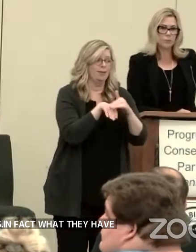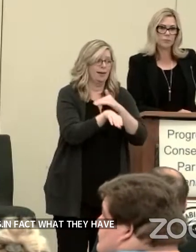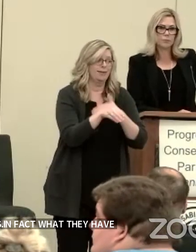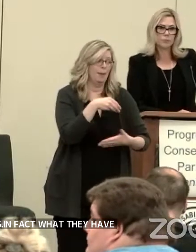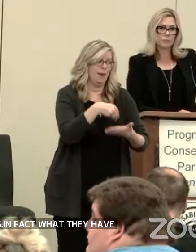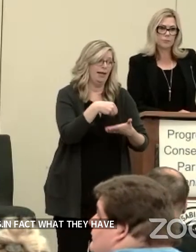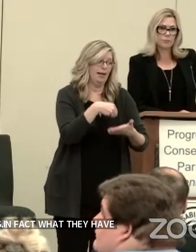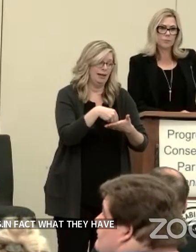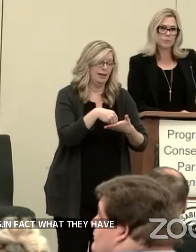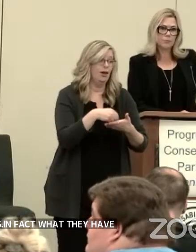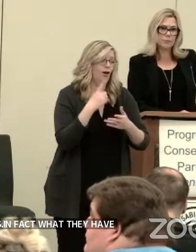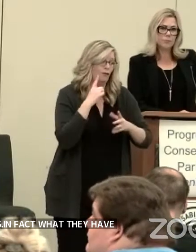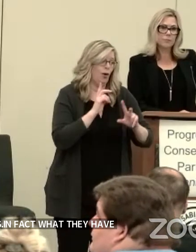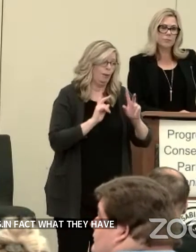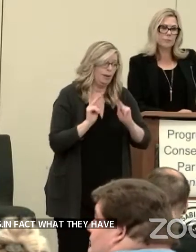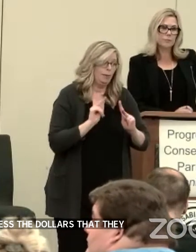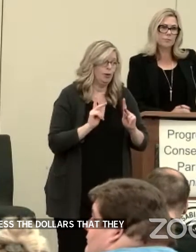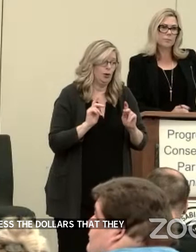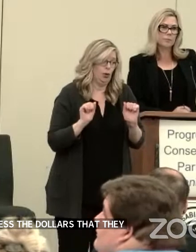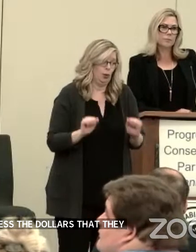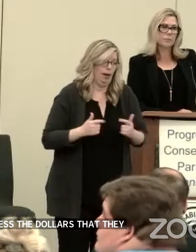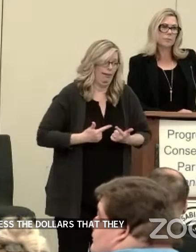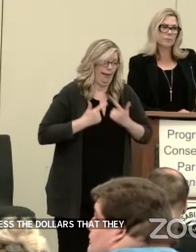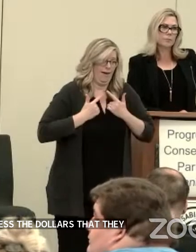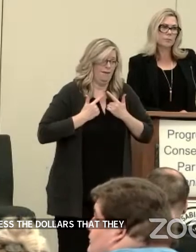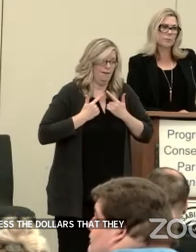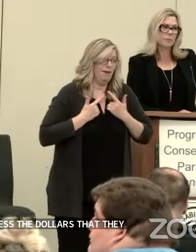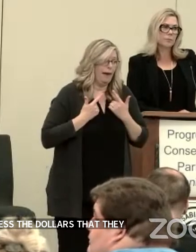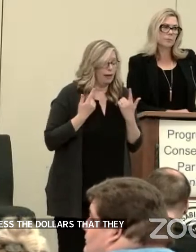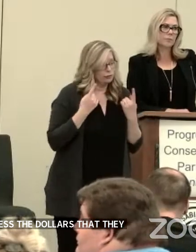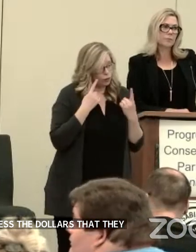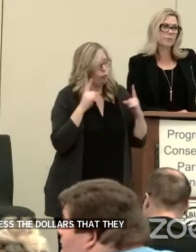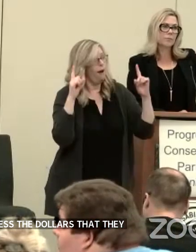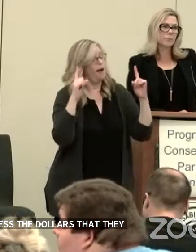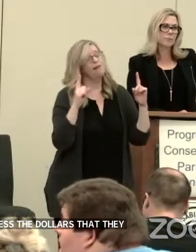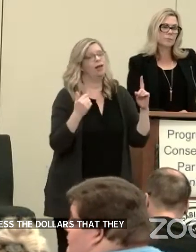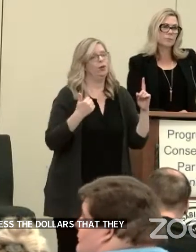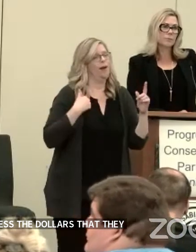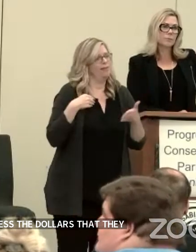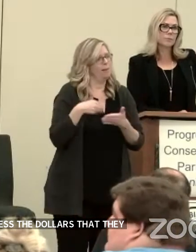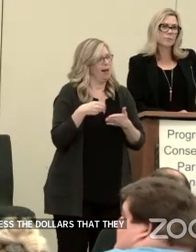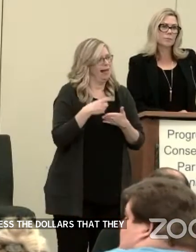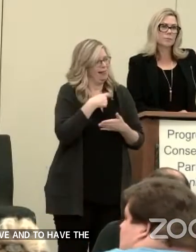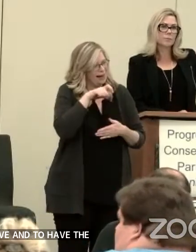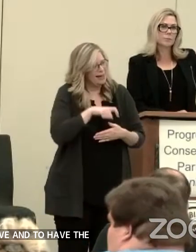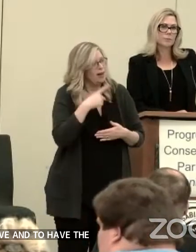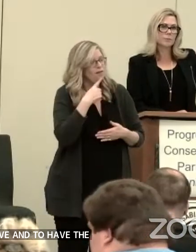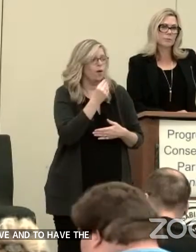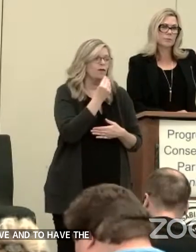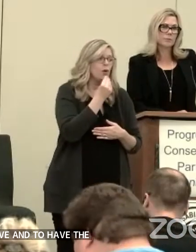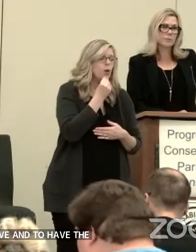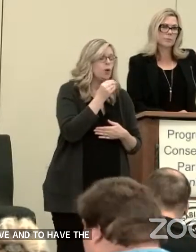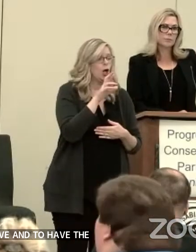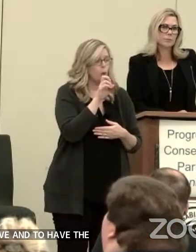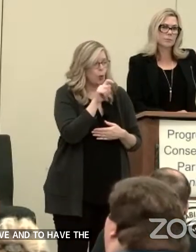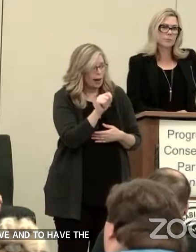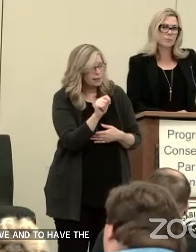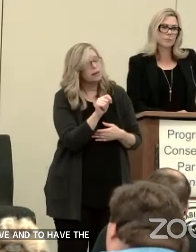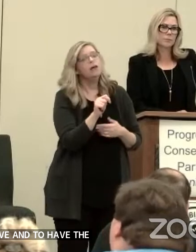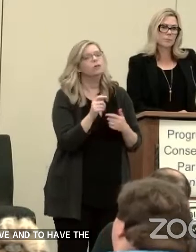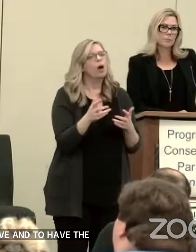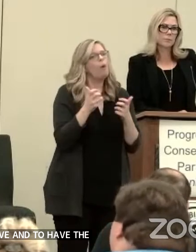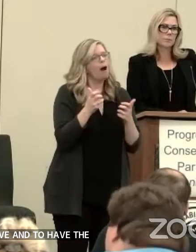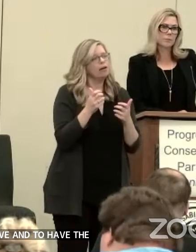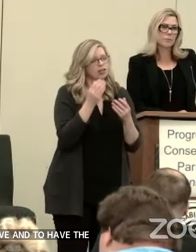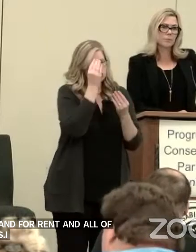be able to to live and to thrive and to have the dollars that they need for food and for rent and all of those things. So I want to put that